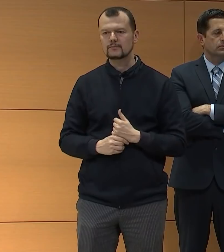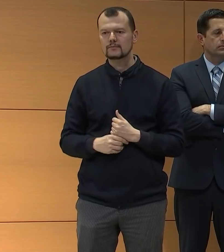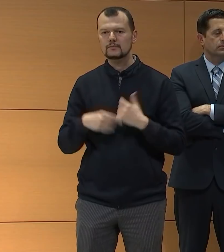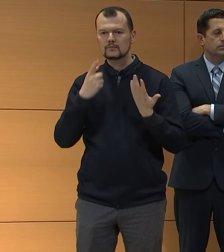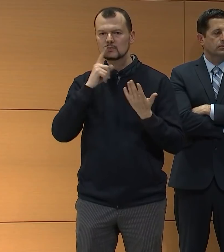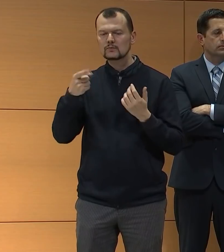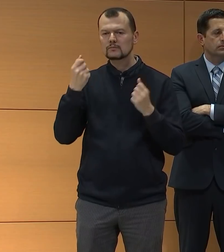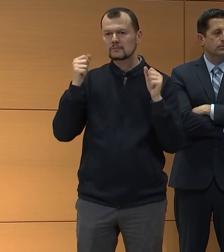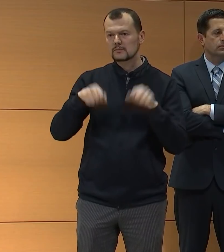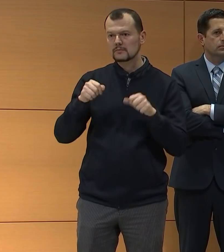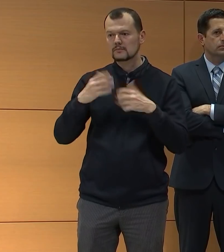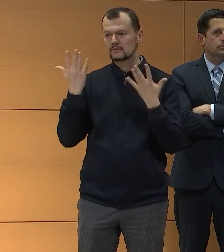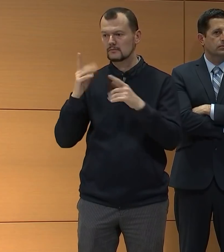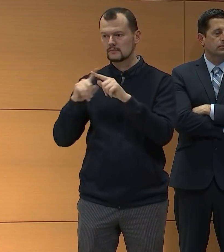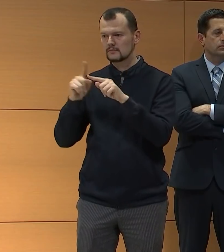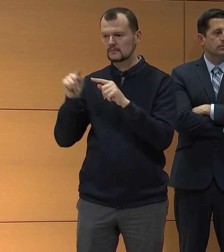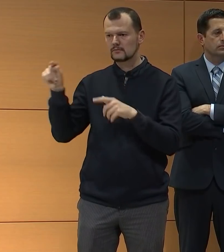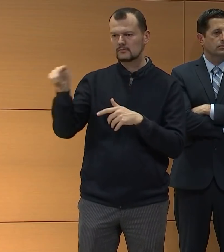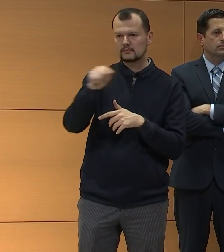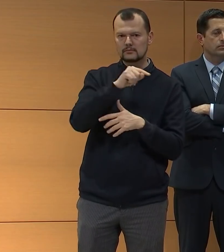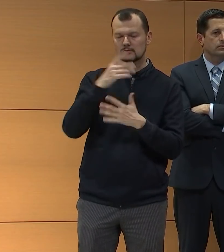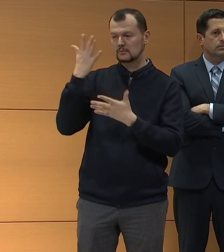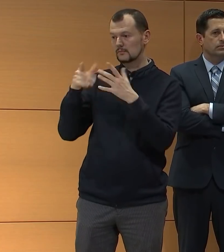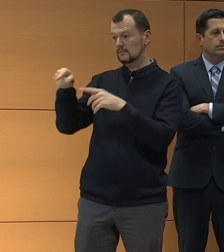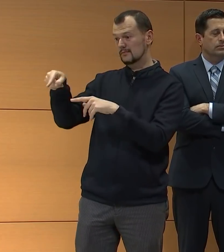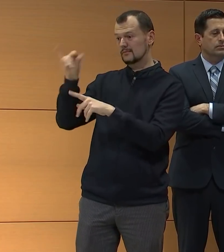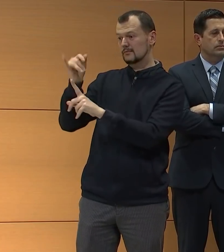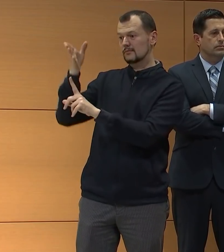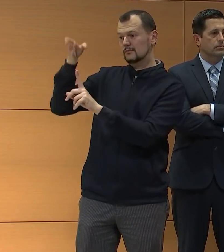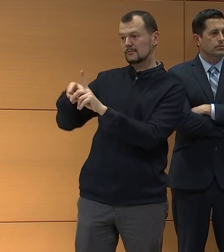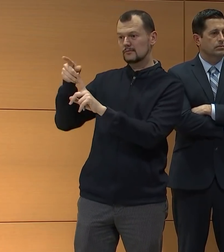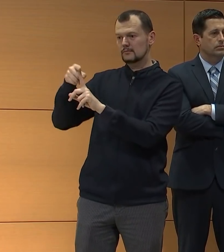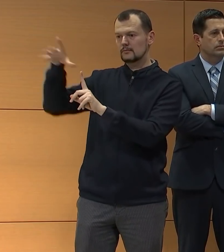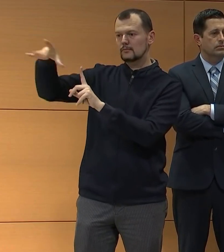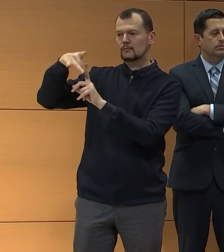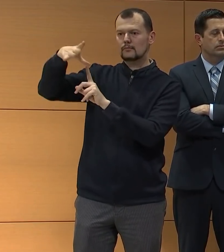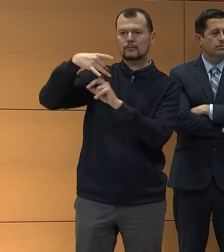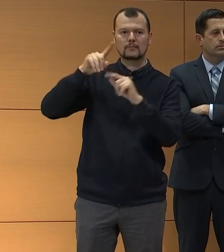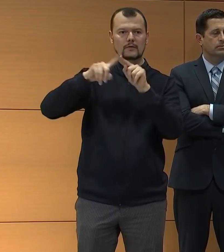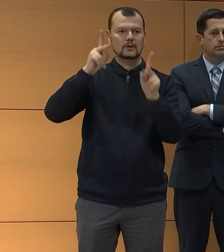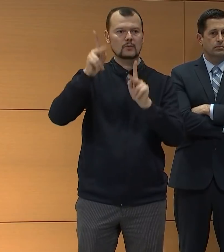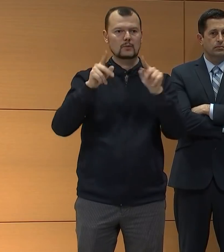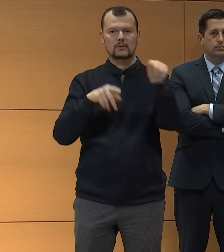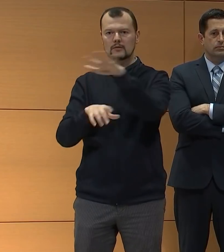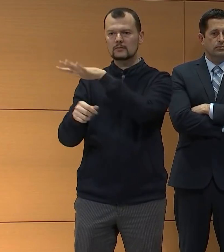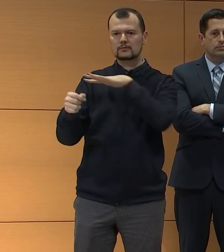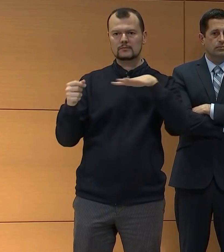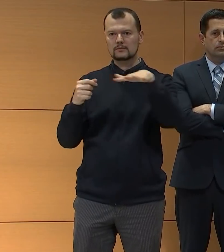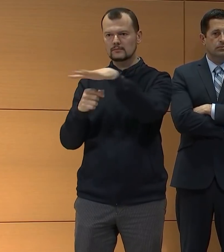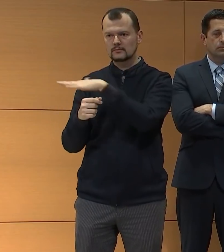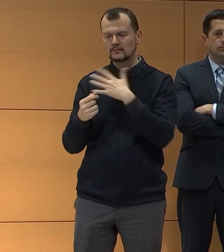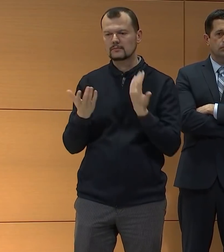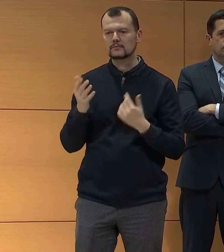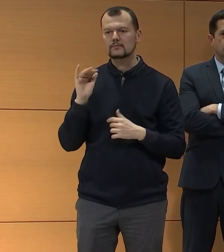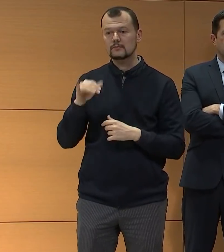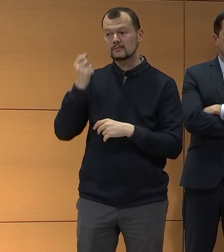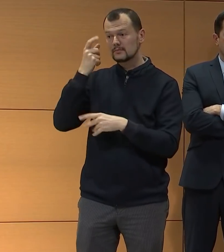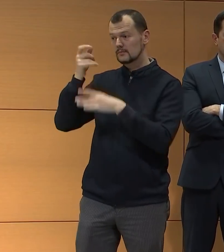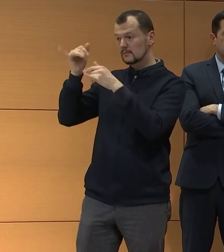and to then take a look at who we might have to talk to should the results come back positive. And as of now,